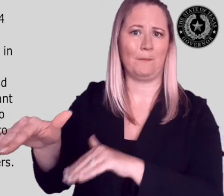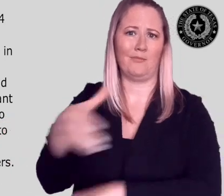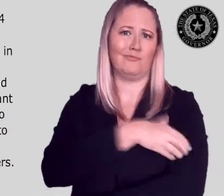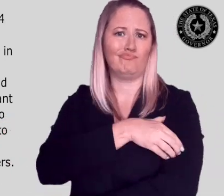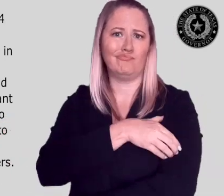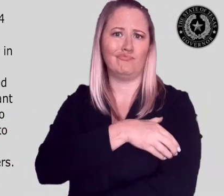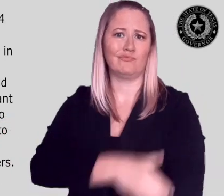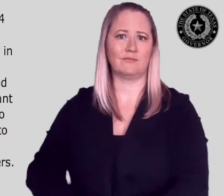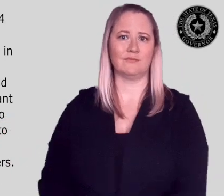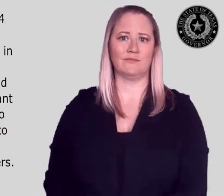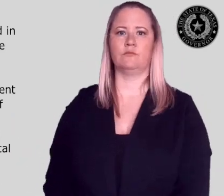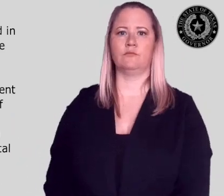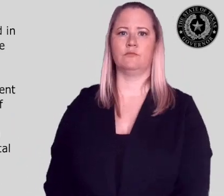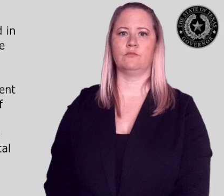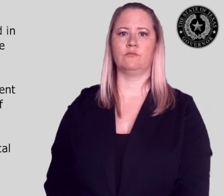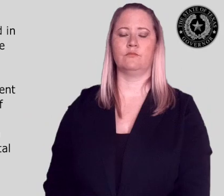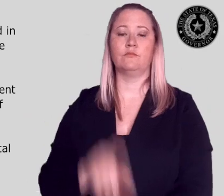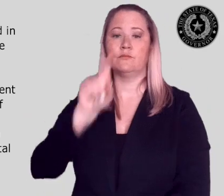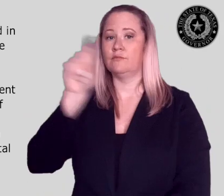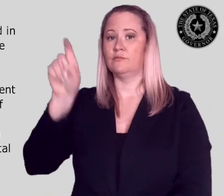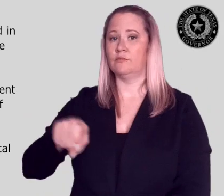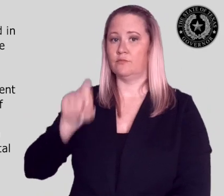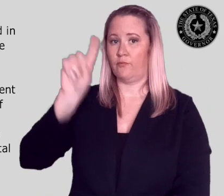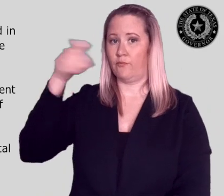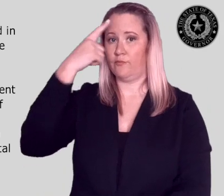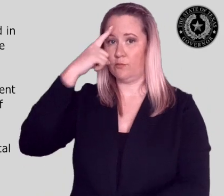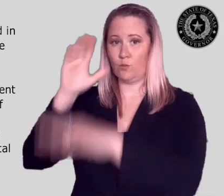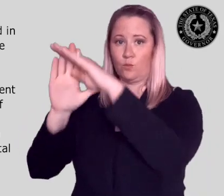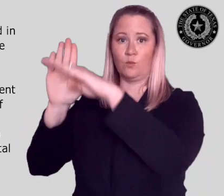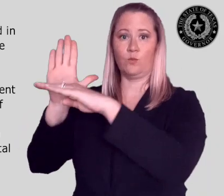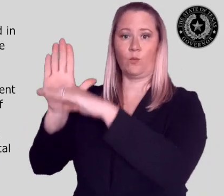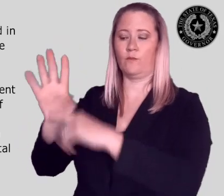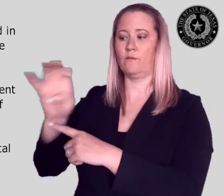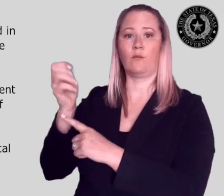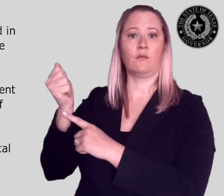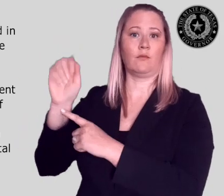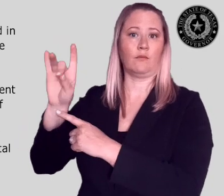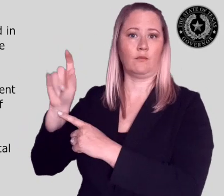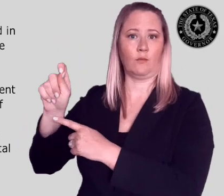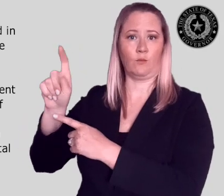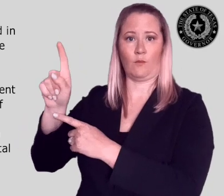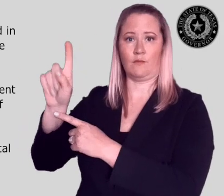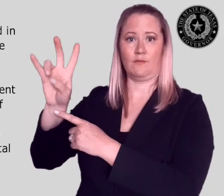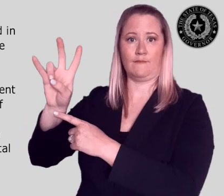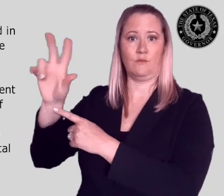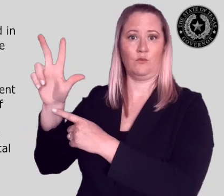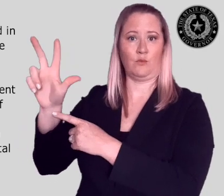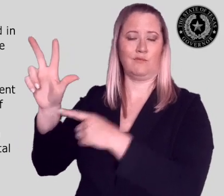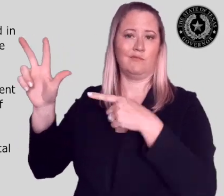such inconsistent local orders. Pursuant to the legislature's command in Section